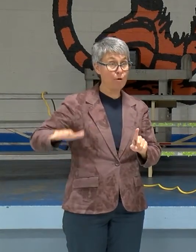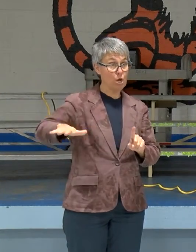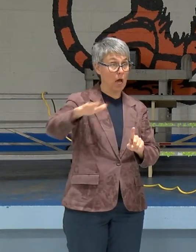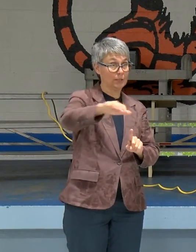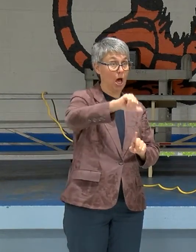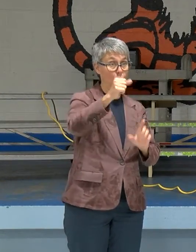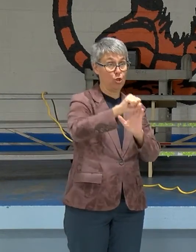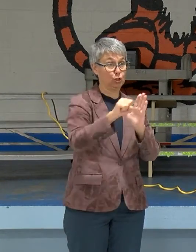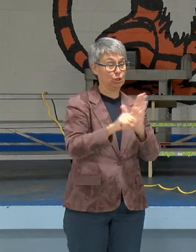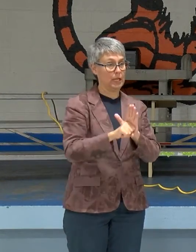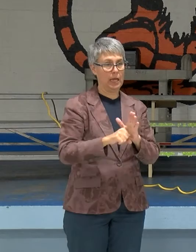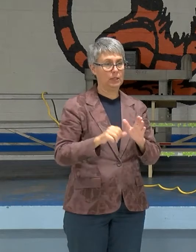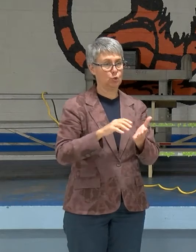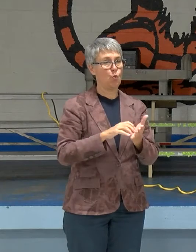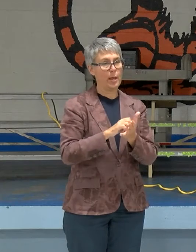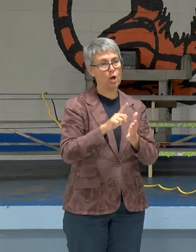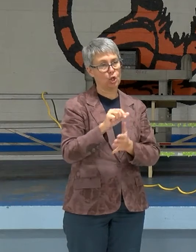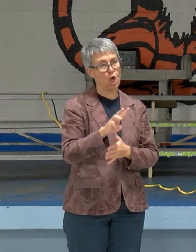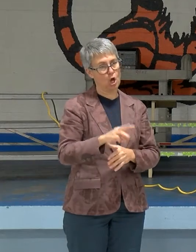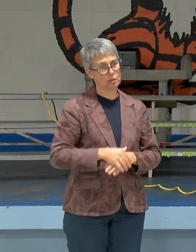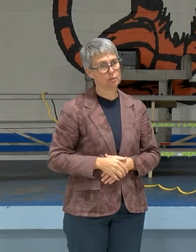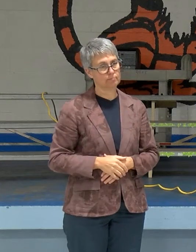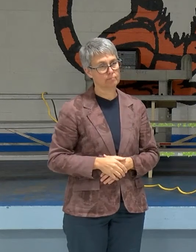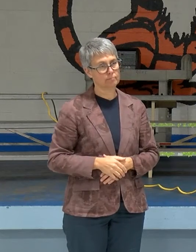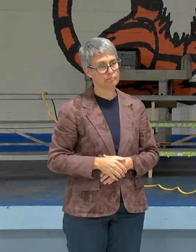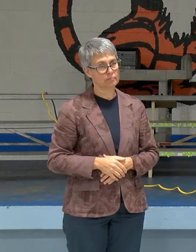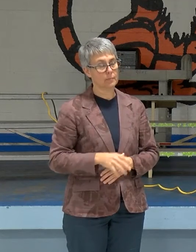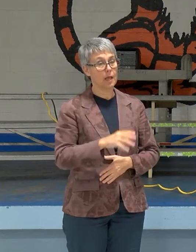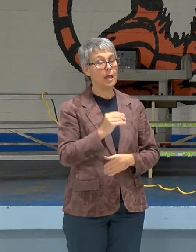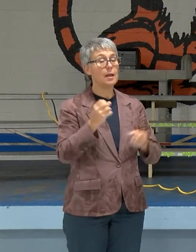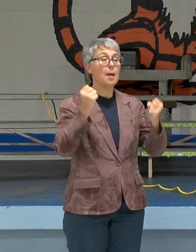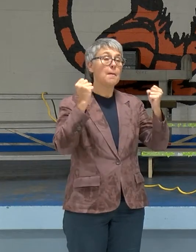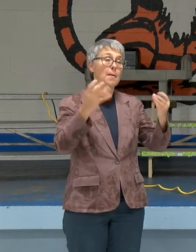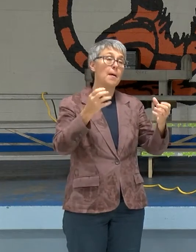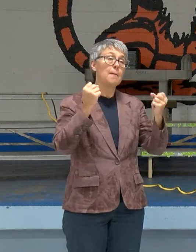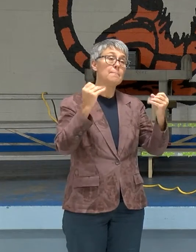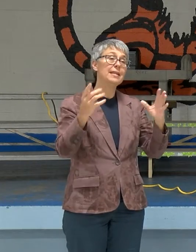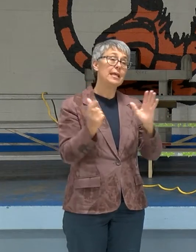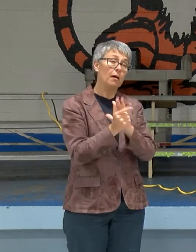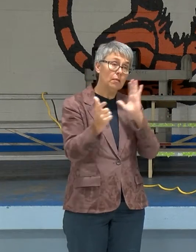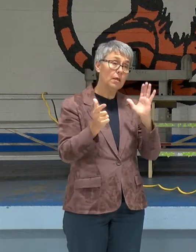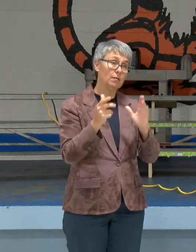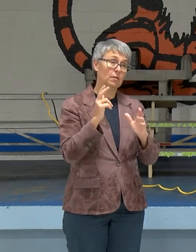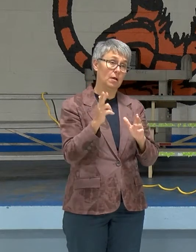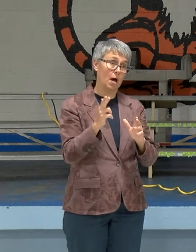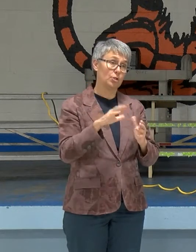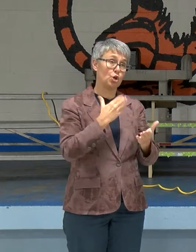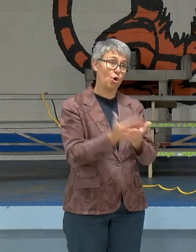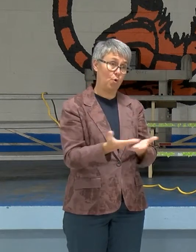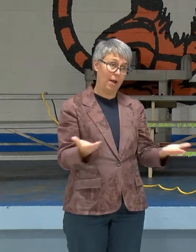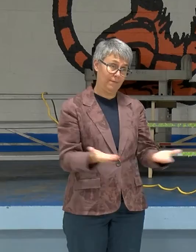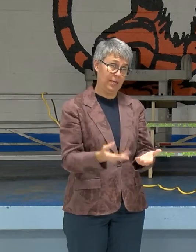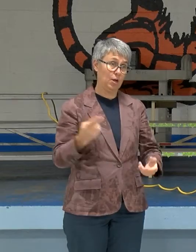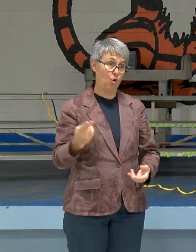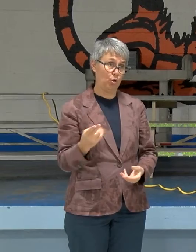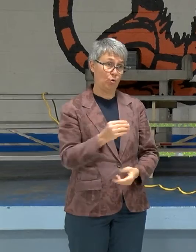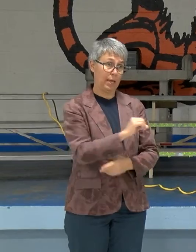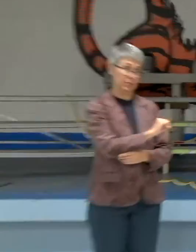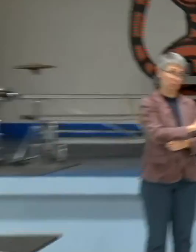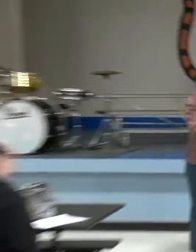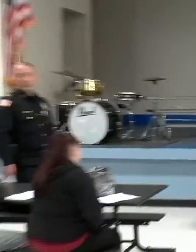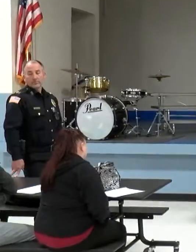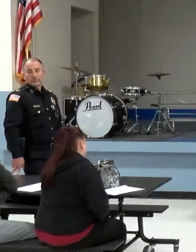laws. And there's a lot of illegal guns coming, as you well know, into Holyoke and Springfield. I'm going to ask one more follow-up question.